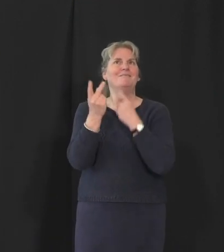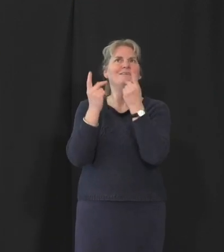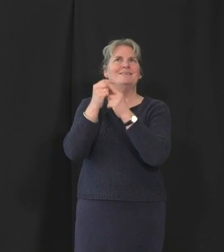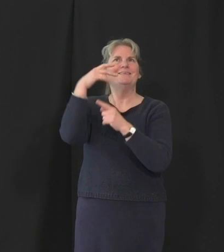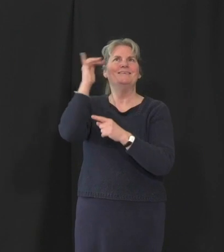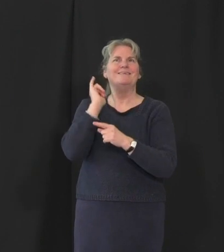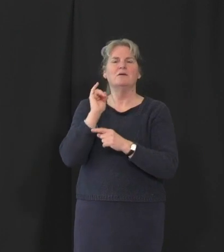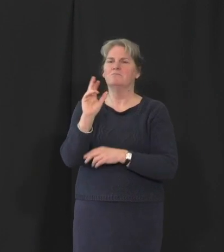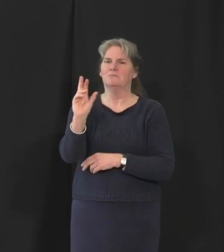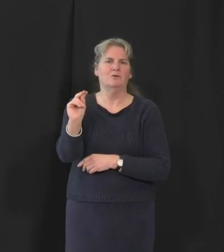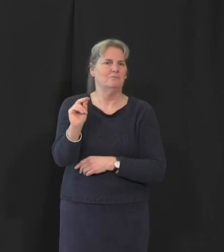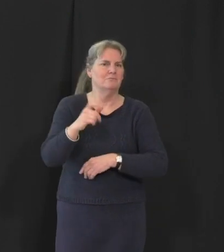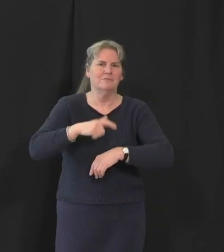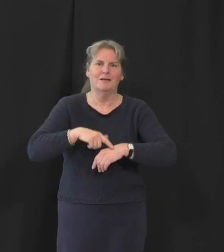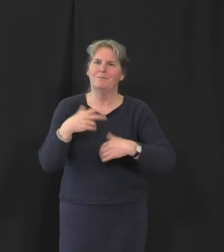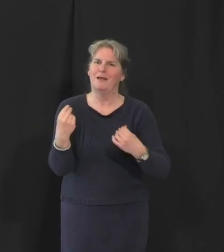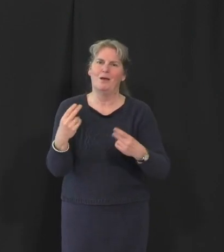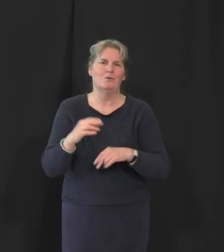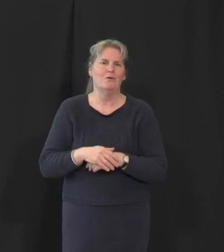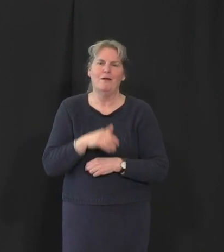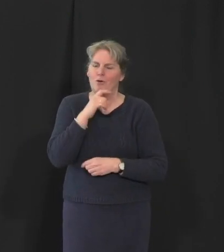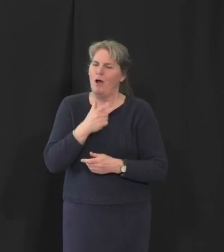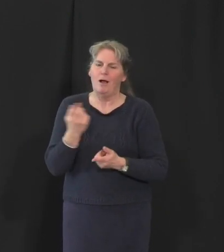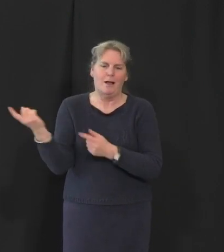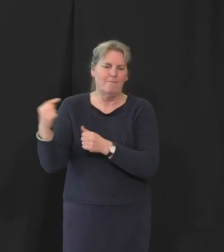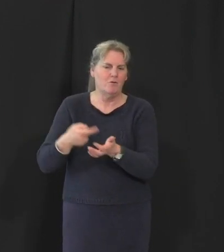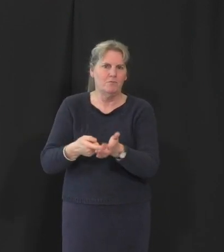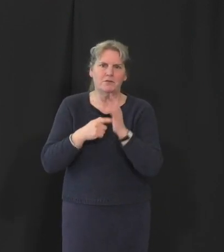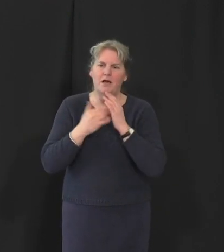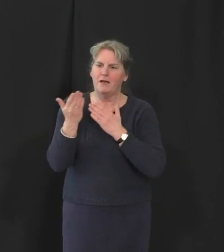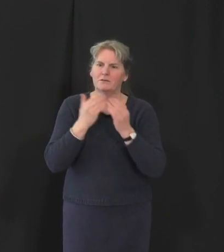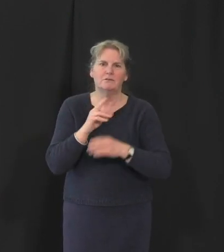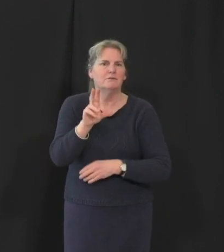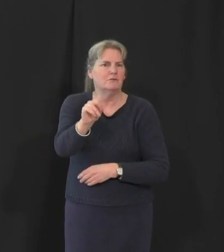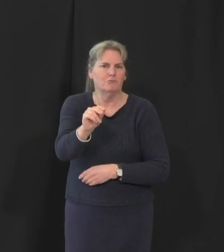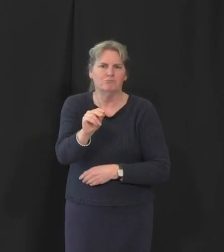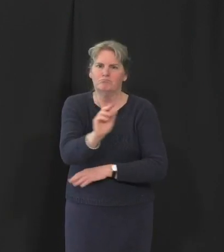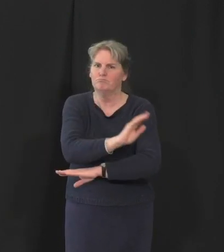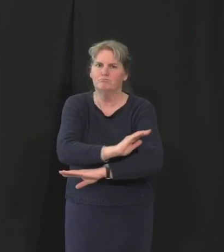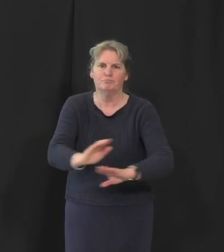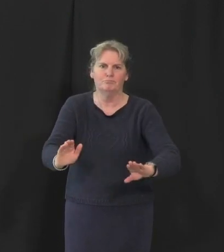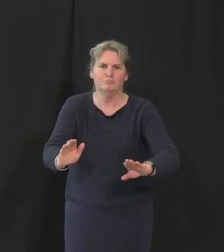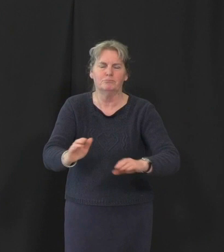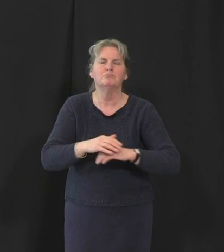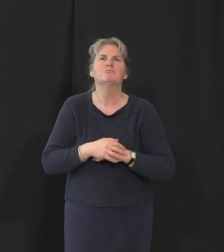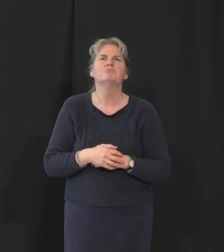not a time. And if you're not coming up for essential services, this next measure, this next step is